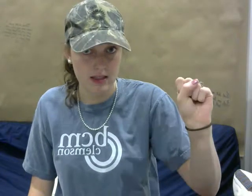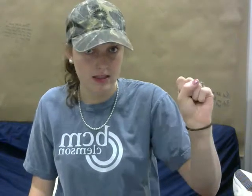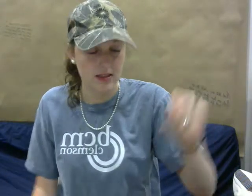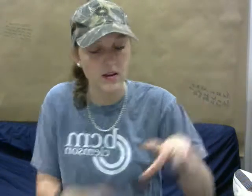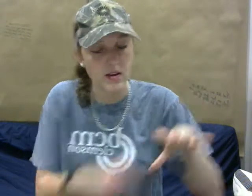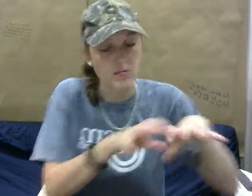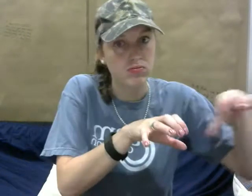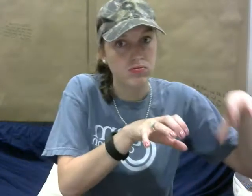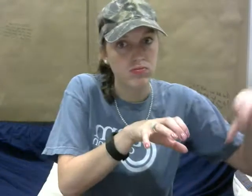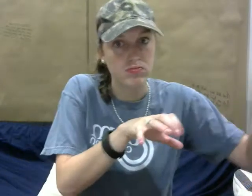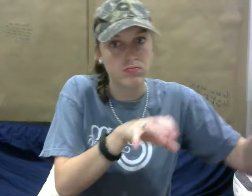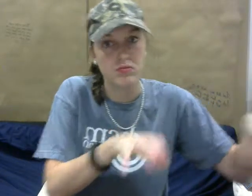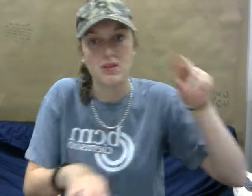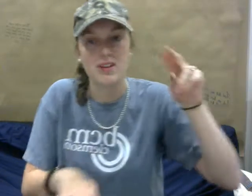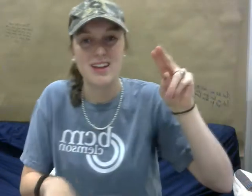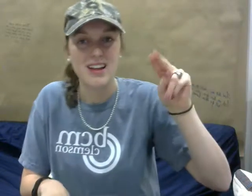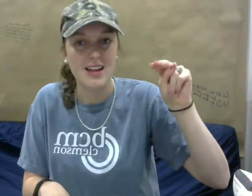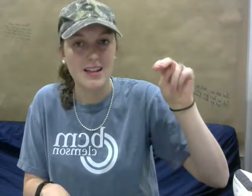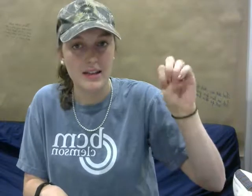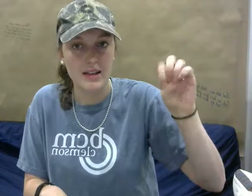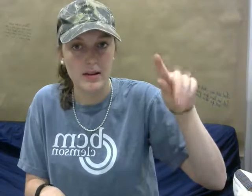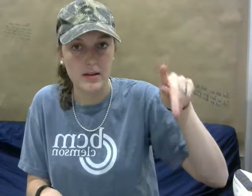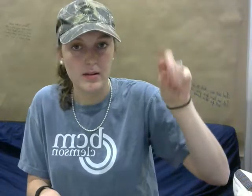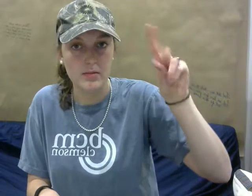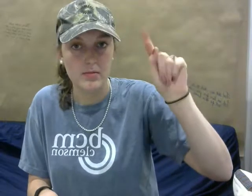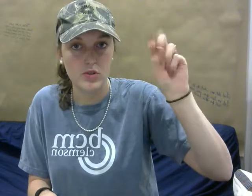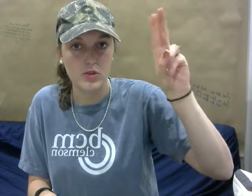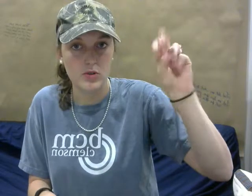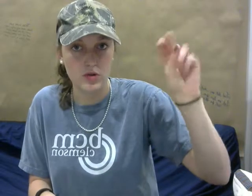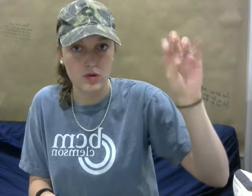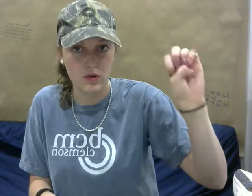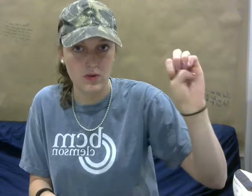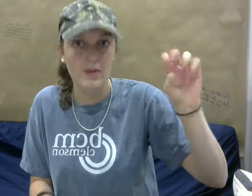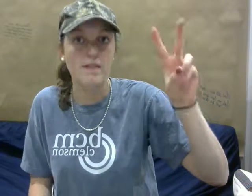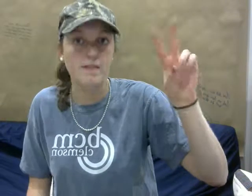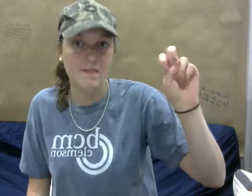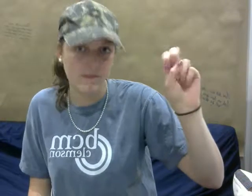solar system, is the Kuiper Belt. The thousands of objects